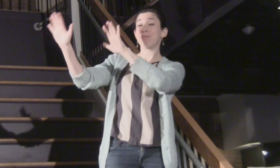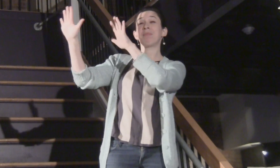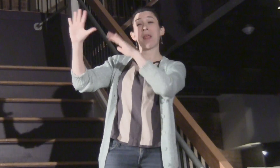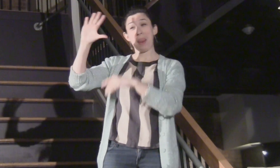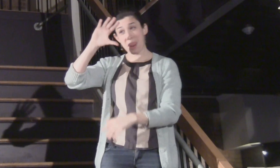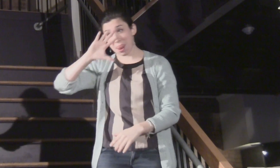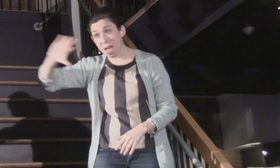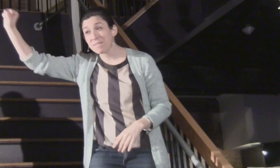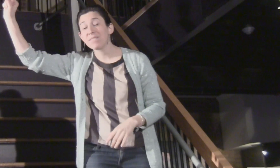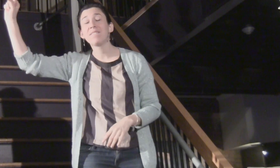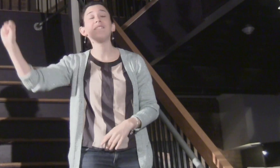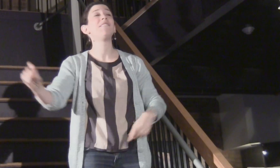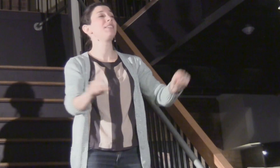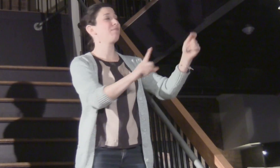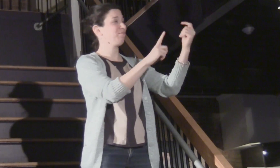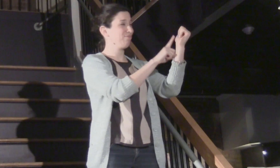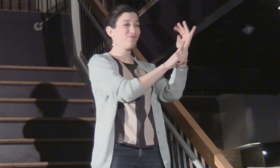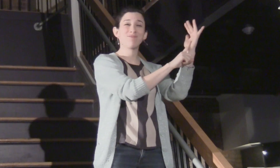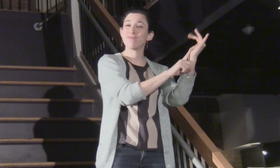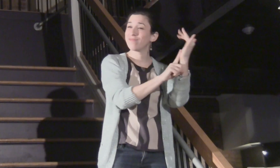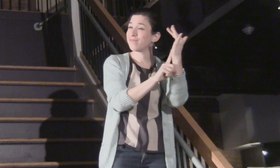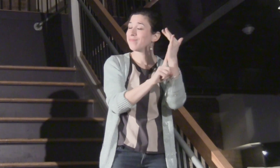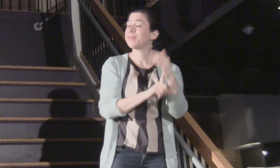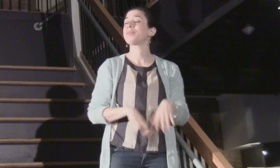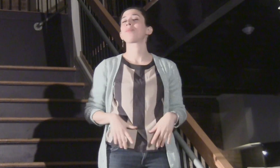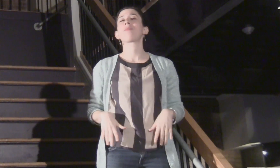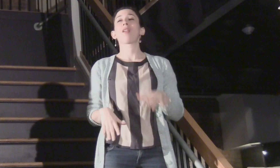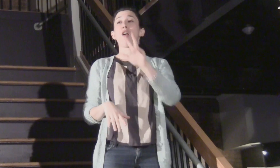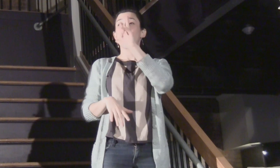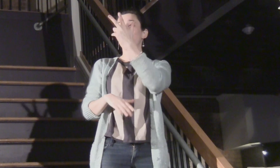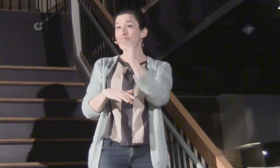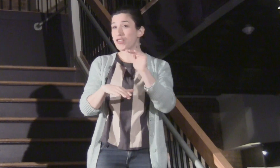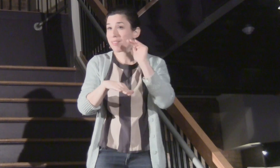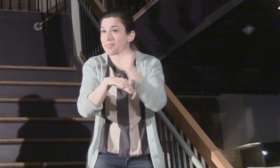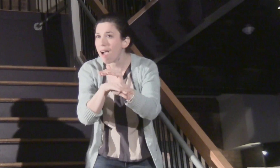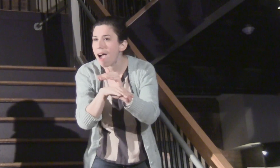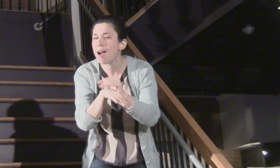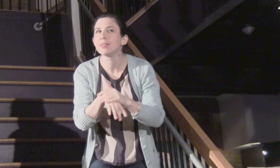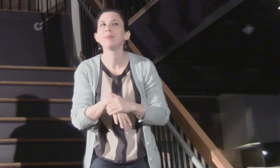He said, fine, and he left. And the third night,